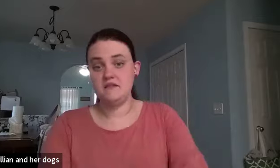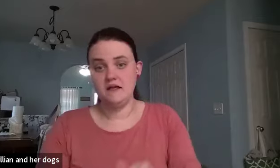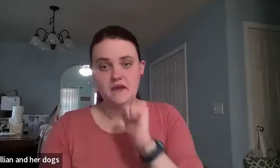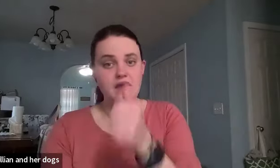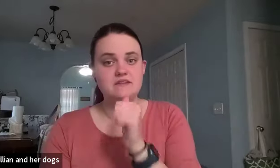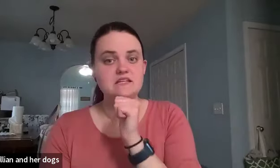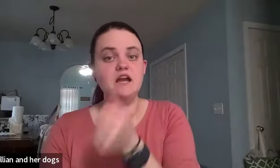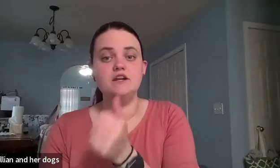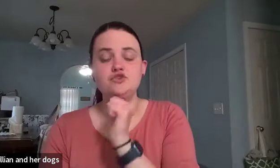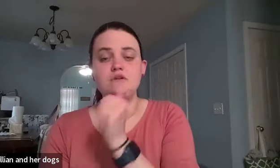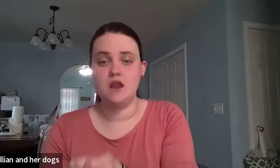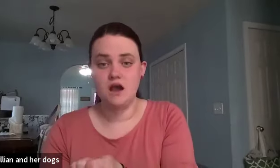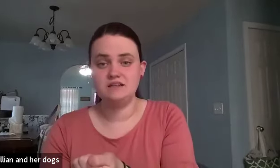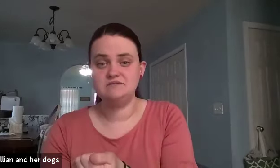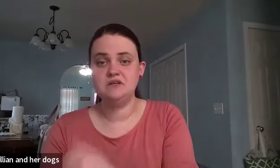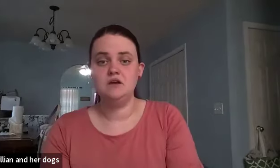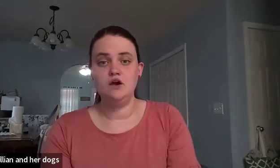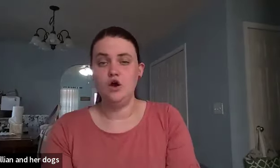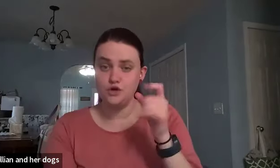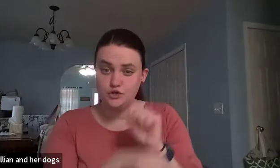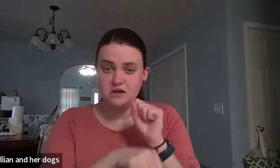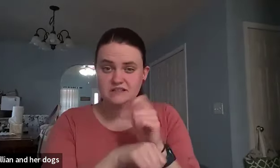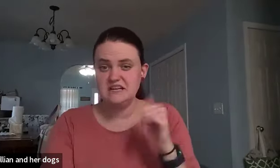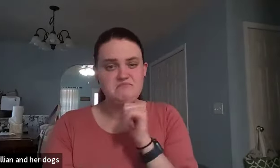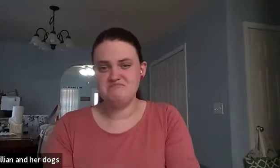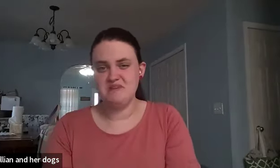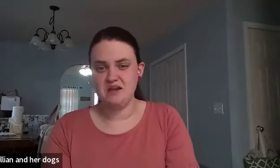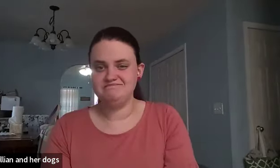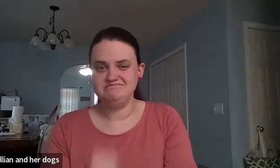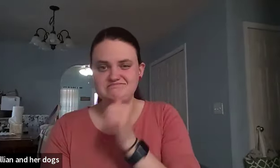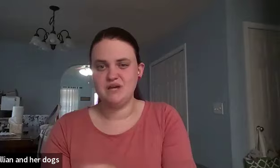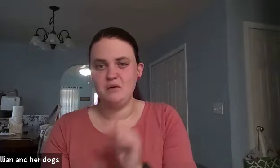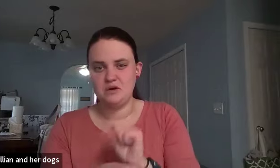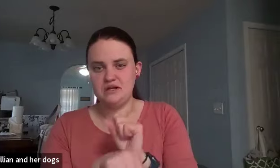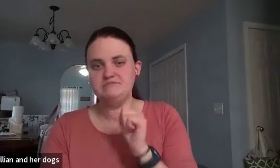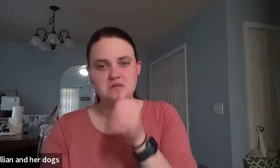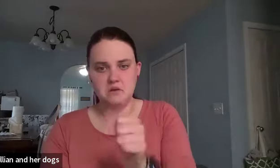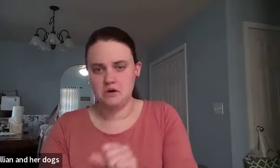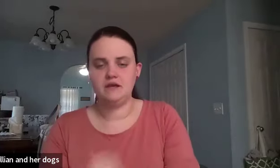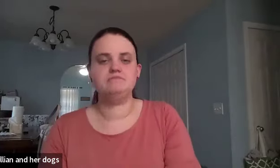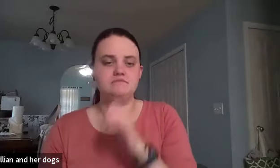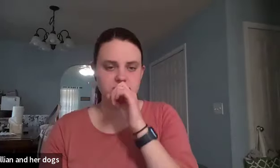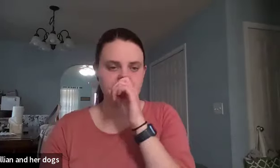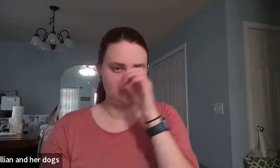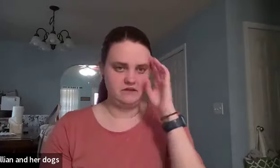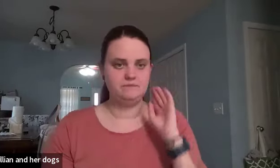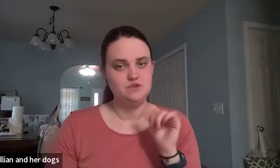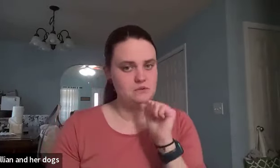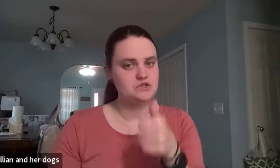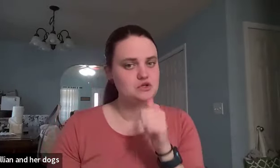anything like that. This can kind of do the not. Oh, are you working today? Not working, that sort of thing. So that one's a